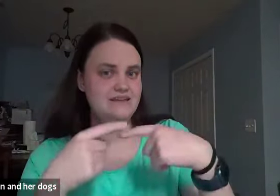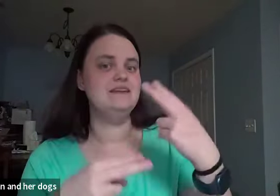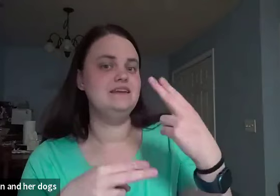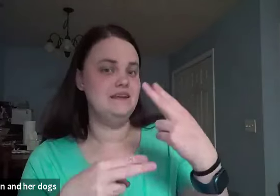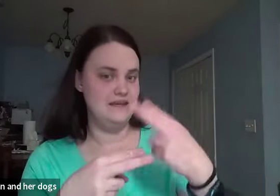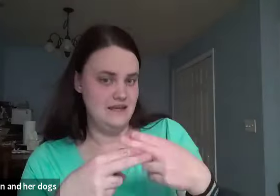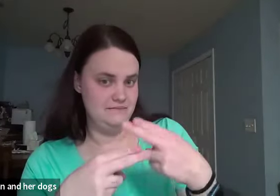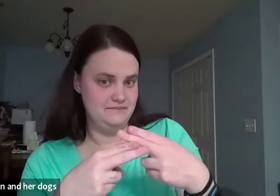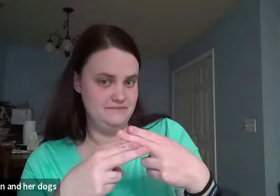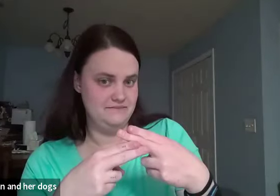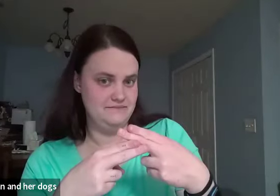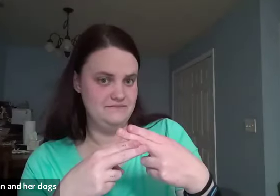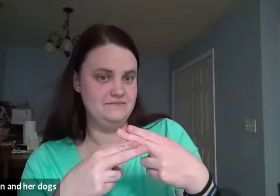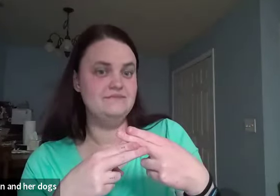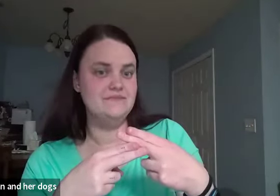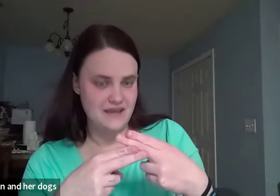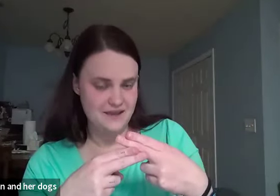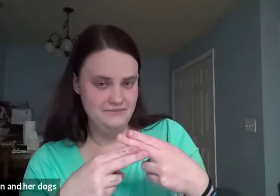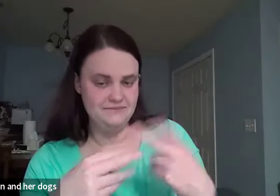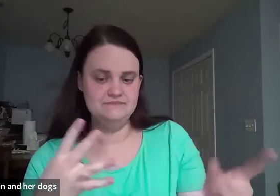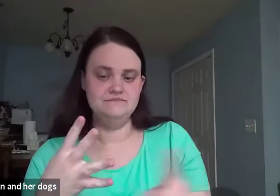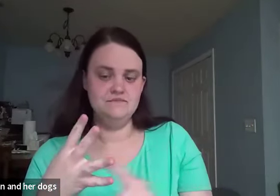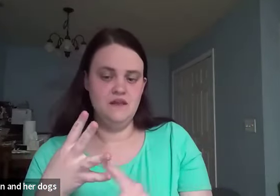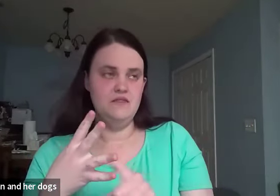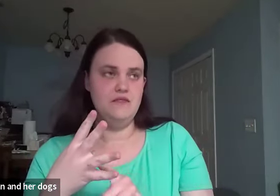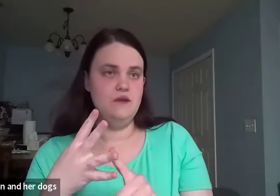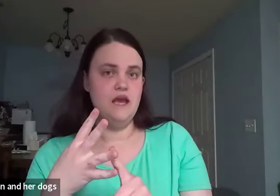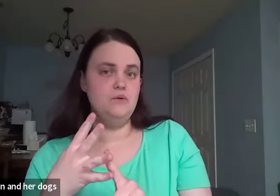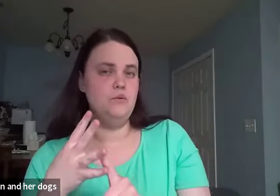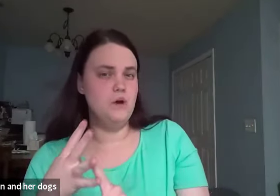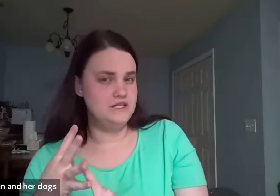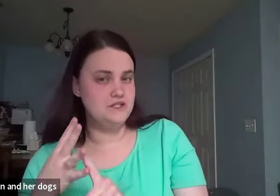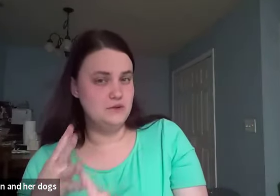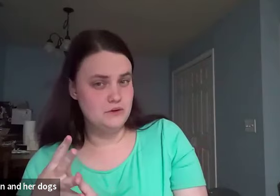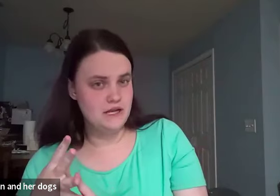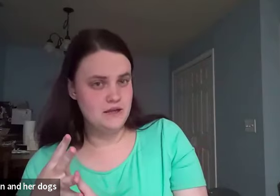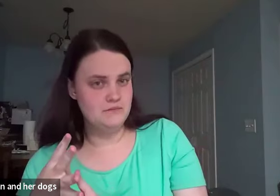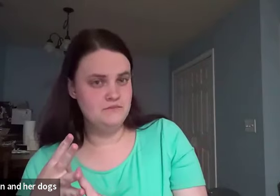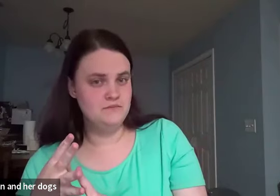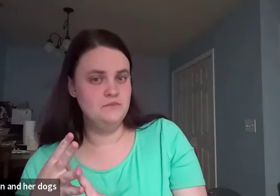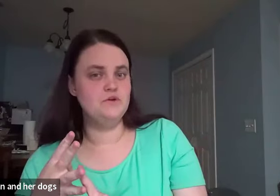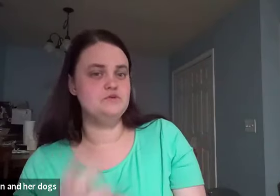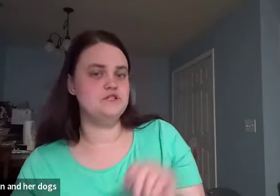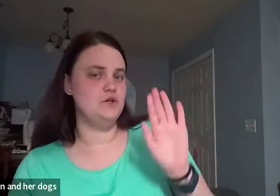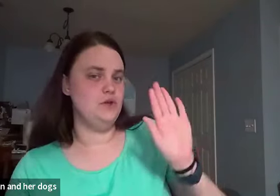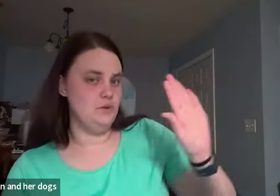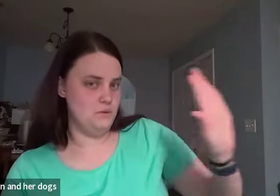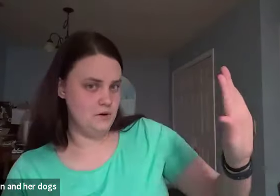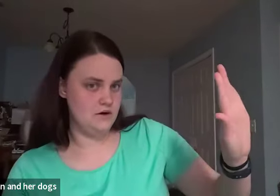sign name. Okay. Then we had what is your name, which was